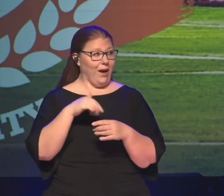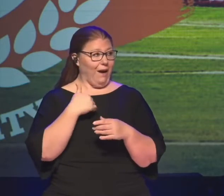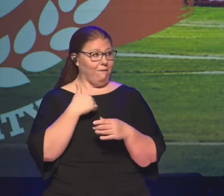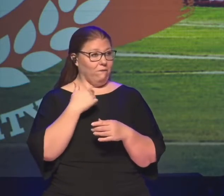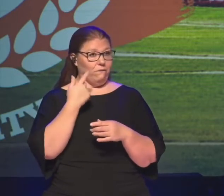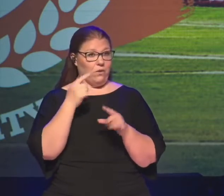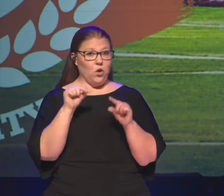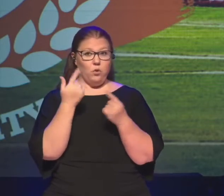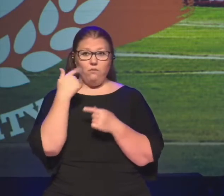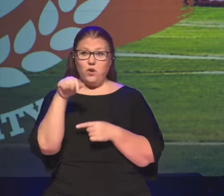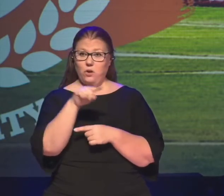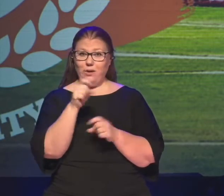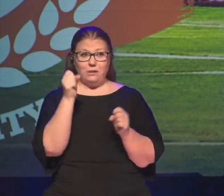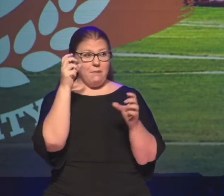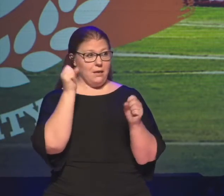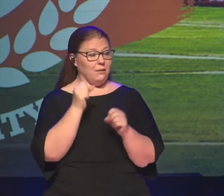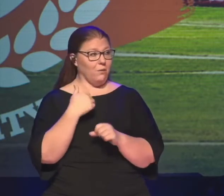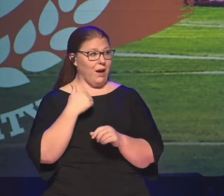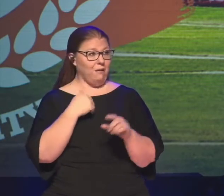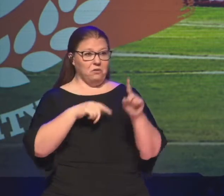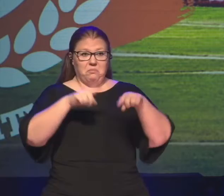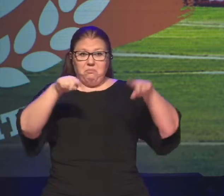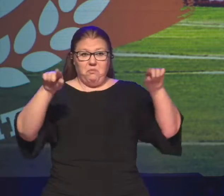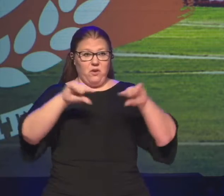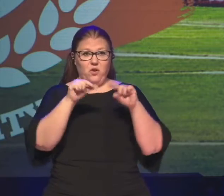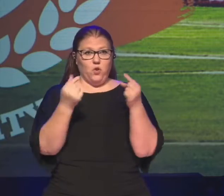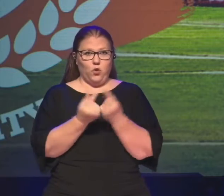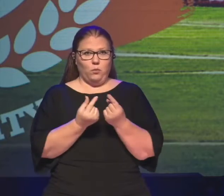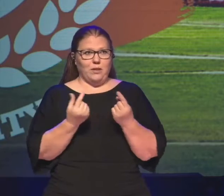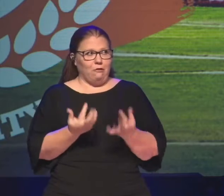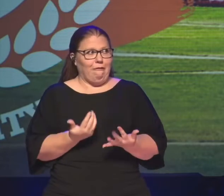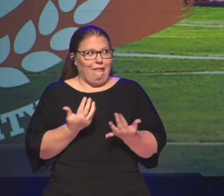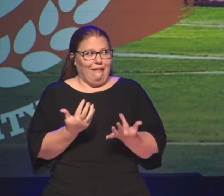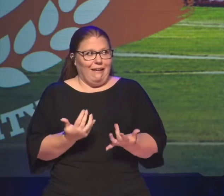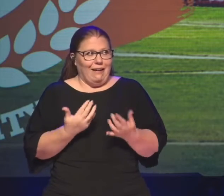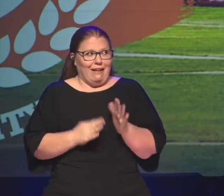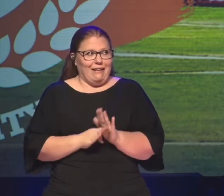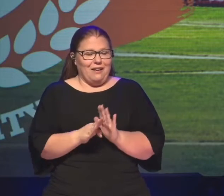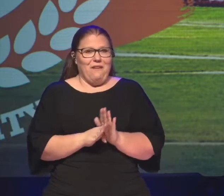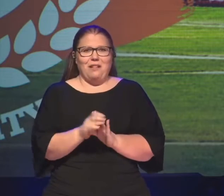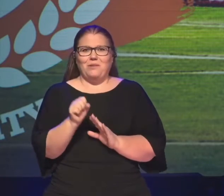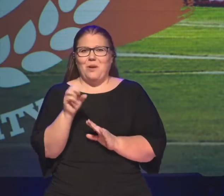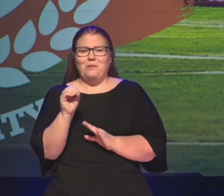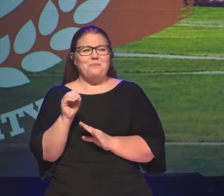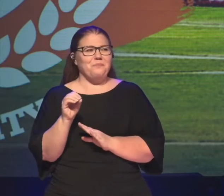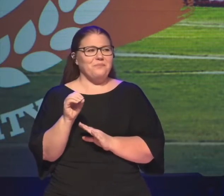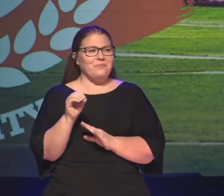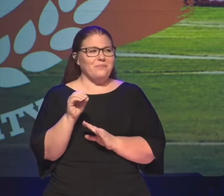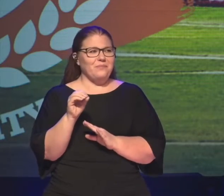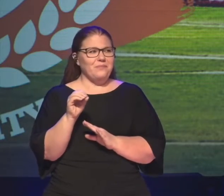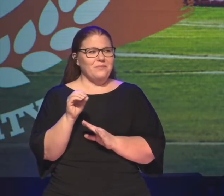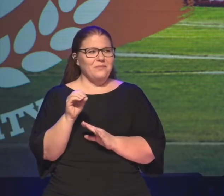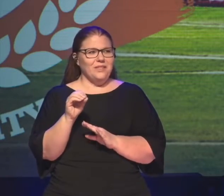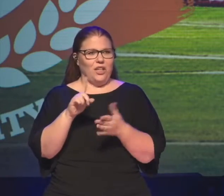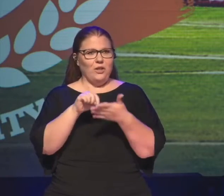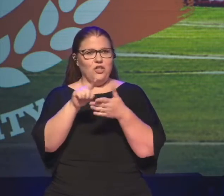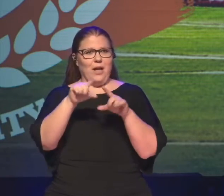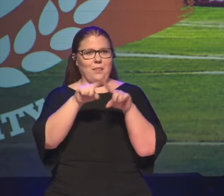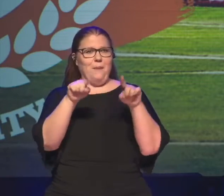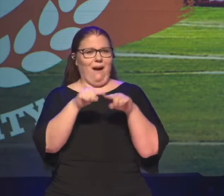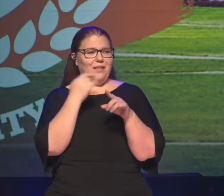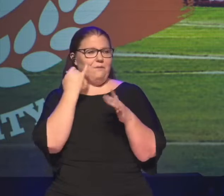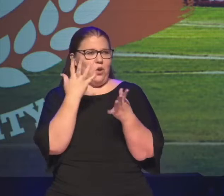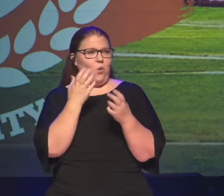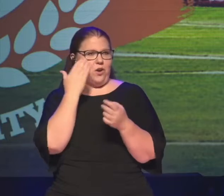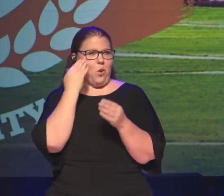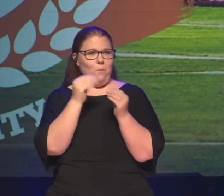you. It's amazing. We've got all these groups that are just incubating around. And so we're excited. You can check the box, learn more about that stuff. So that's kind